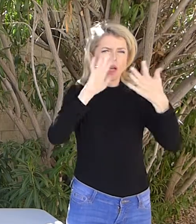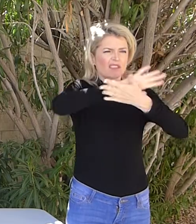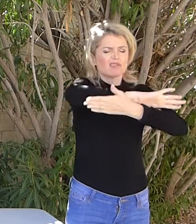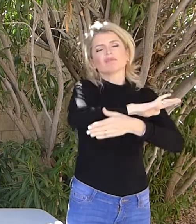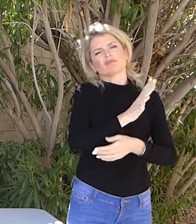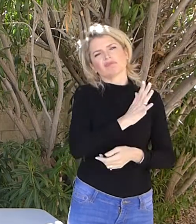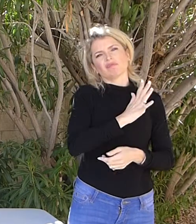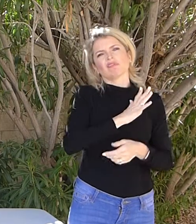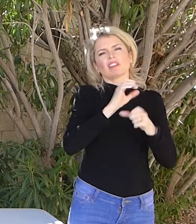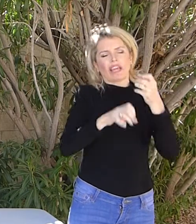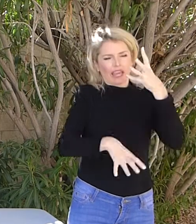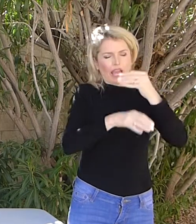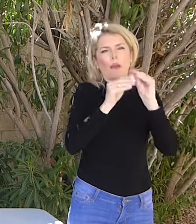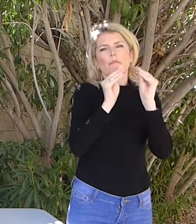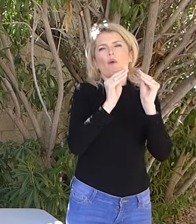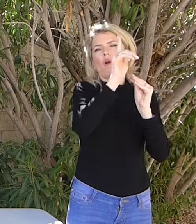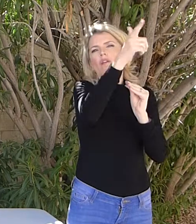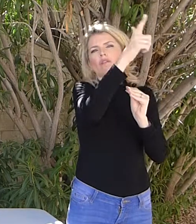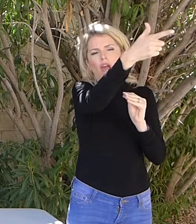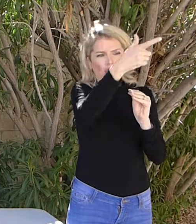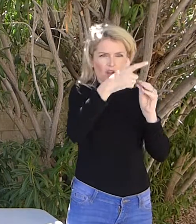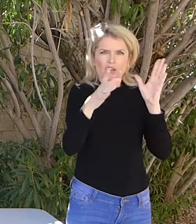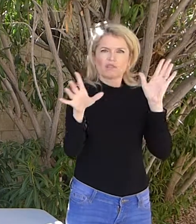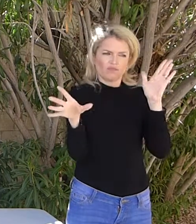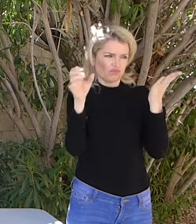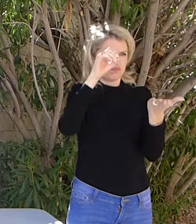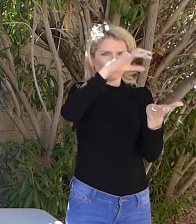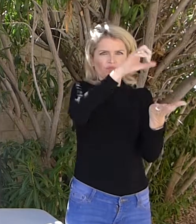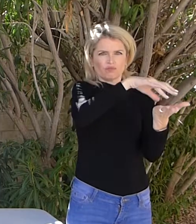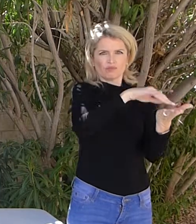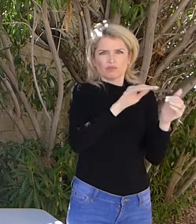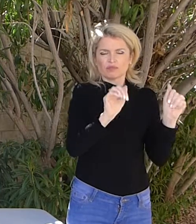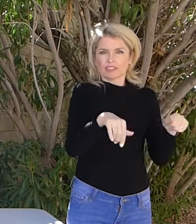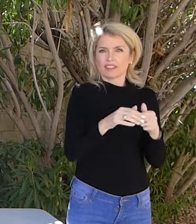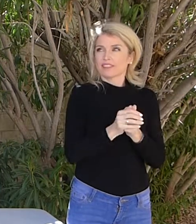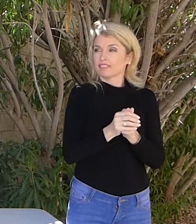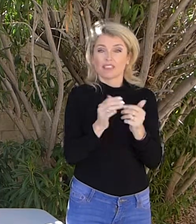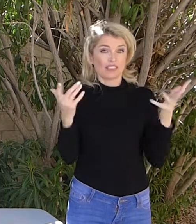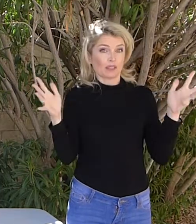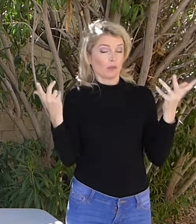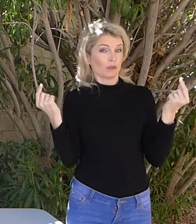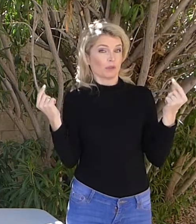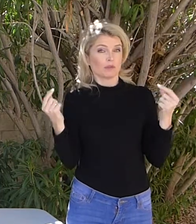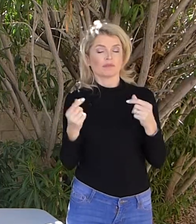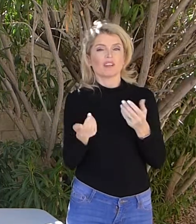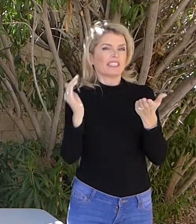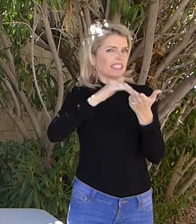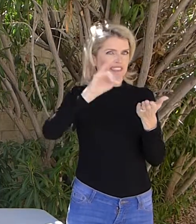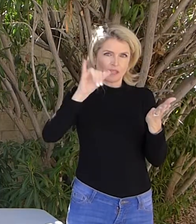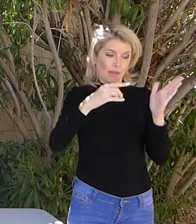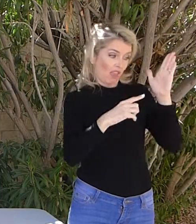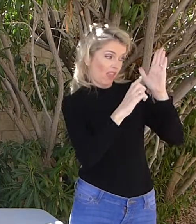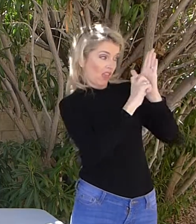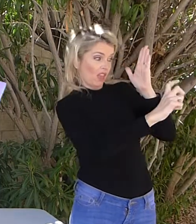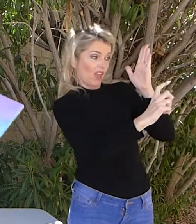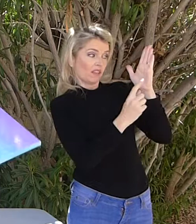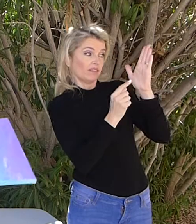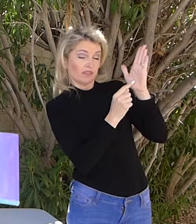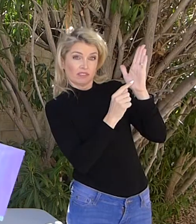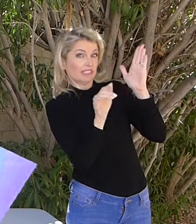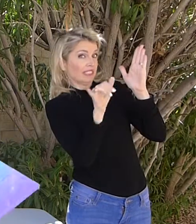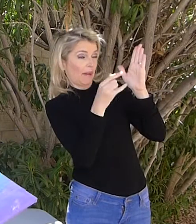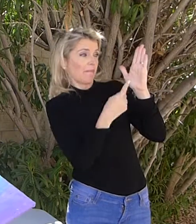but I can just re-put it on there as it's wet. And that's pretty much what you do. So you repeat the same